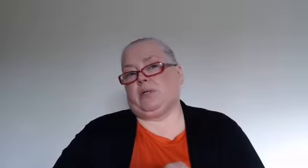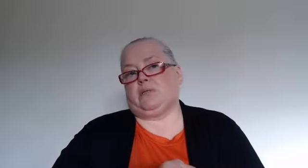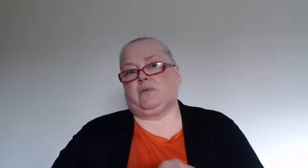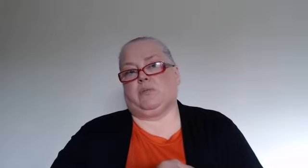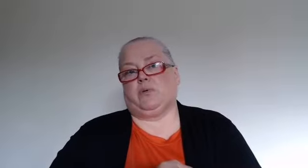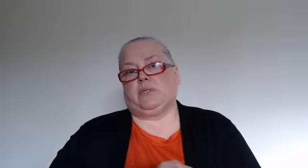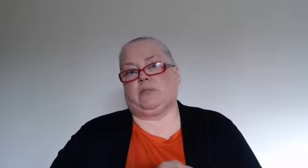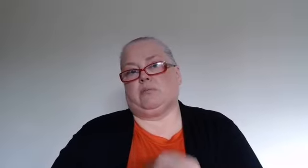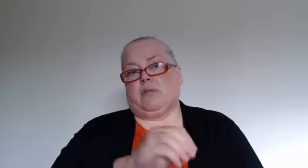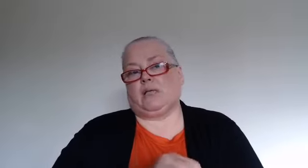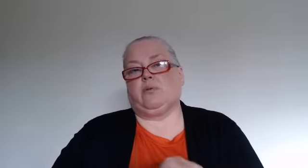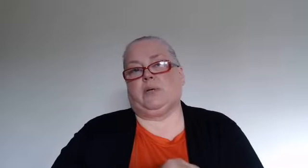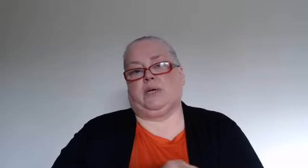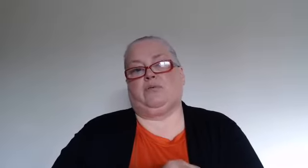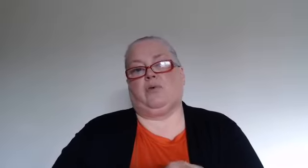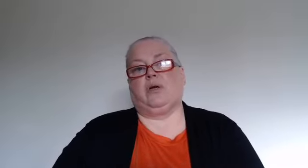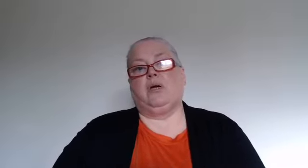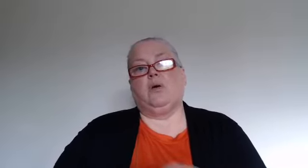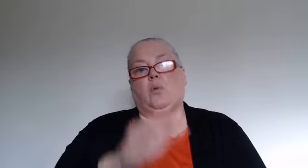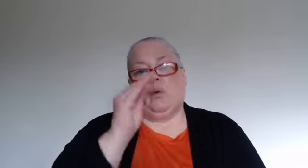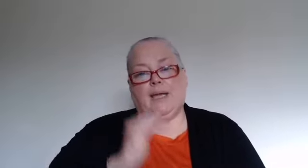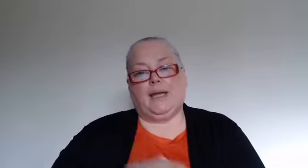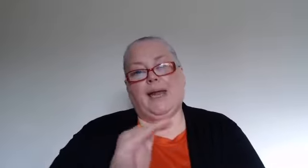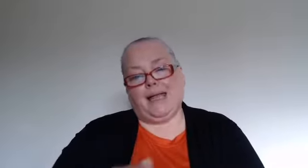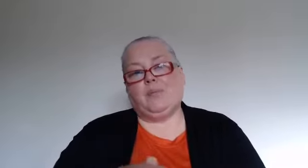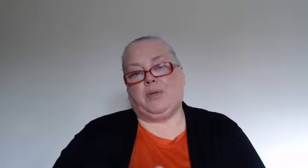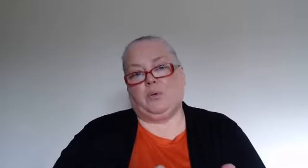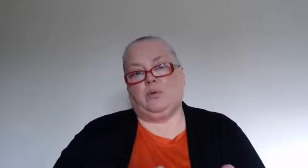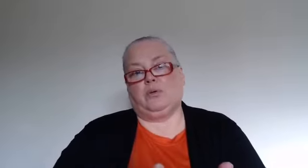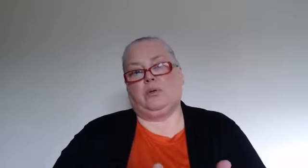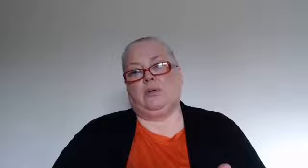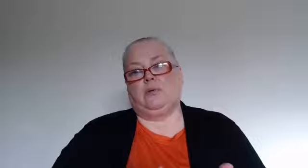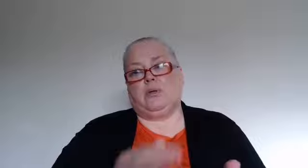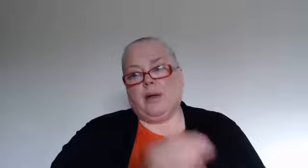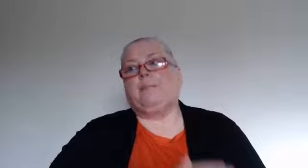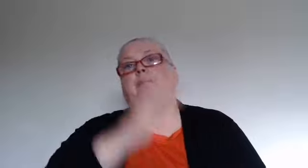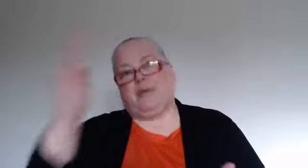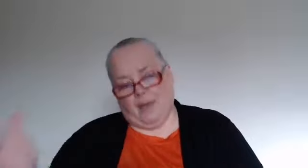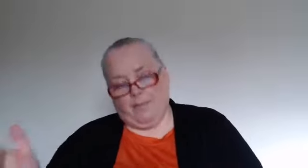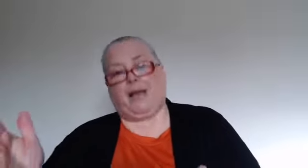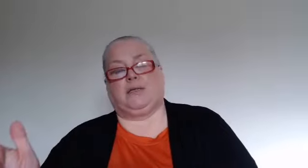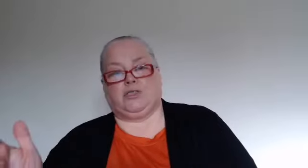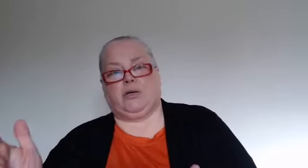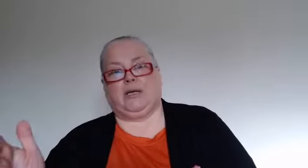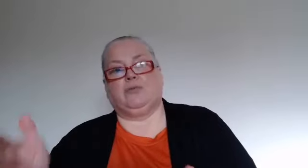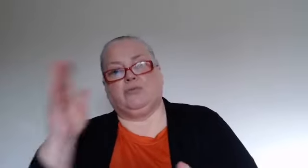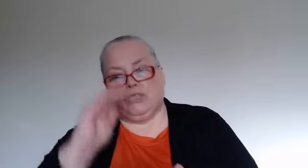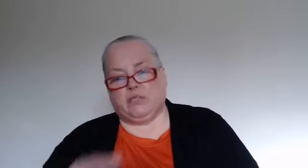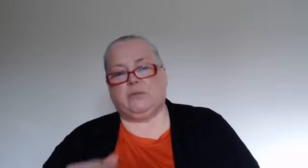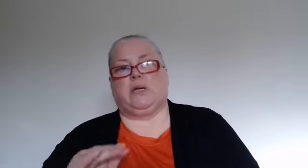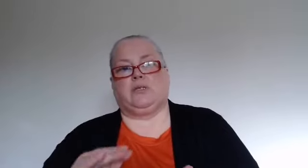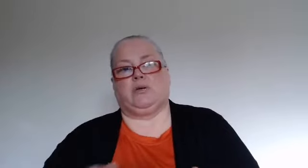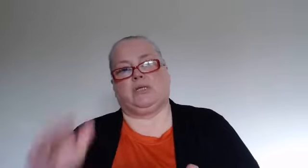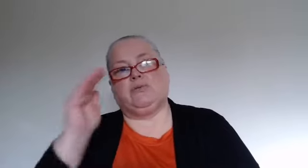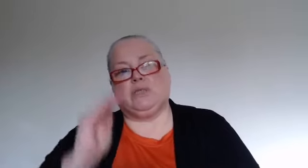positive support system. That's what we're here for. We can help you get back on track, reduce that stress, reduce